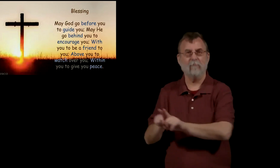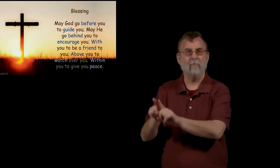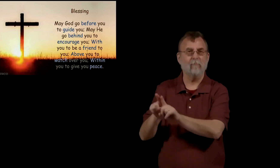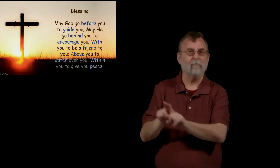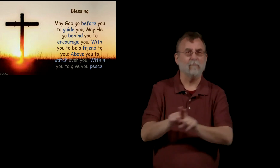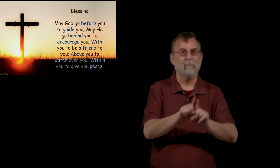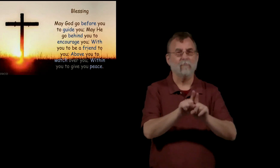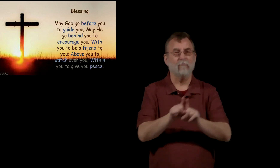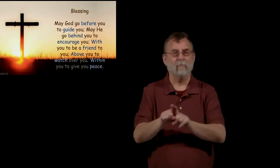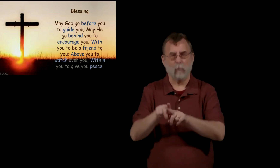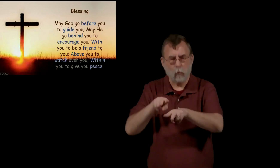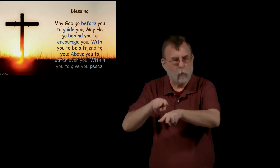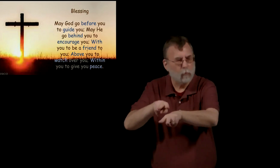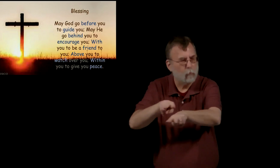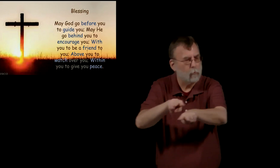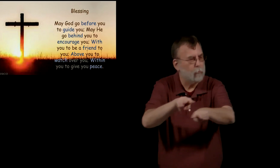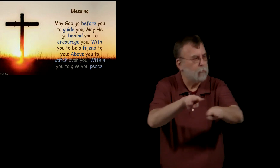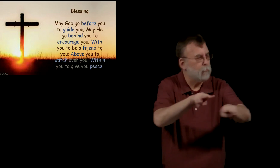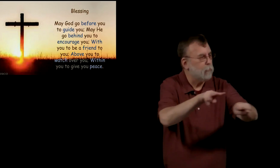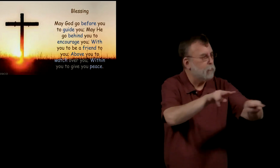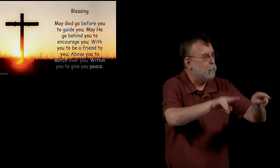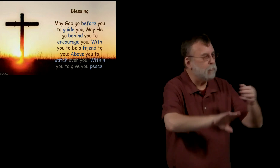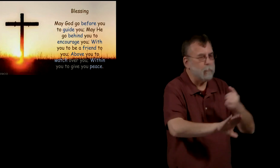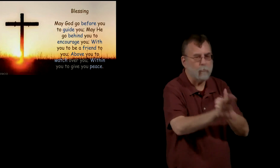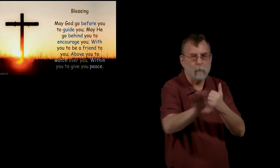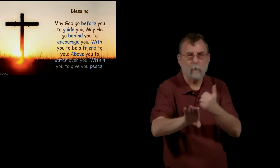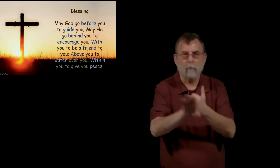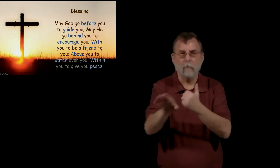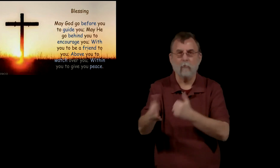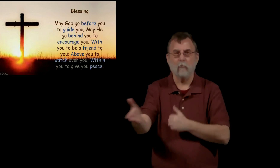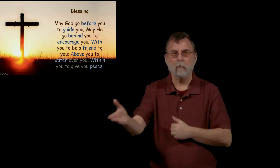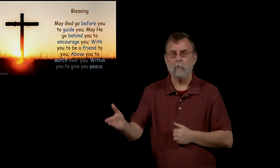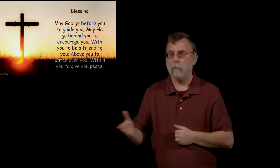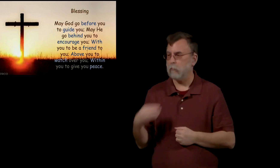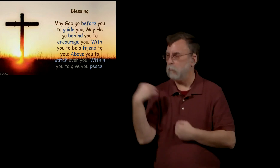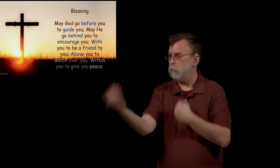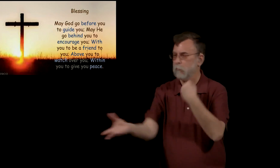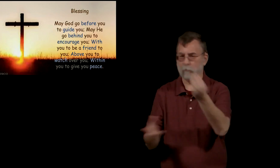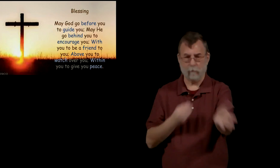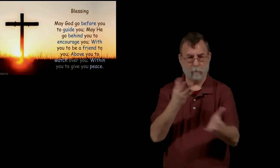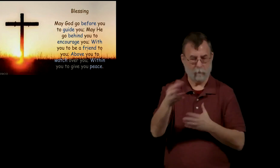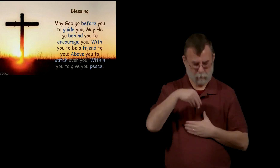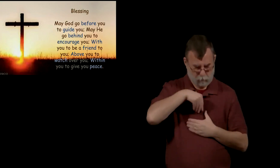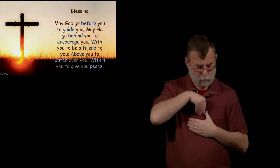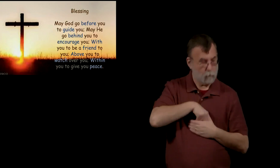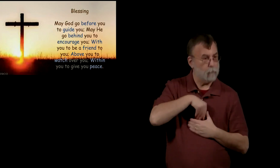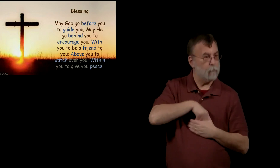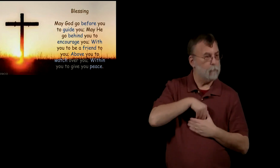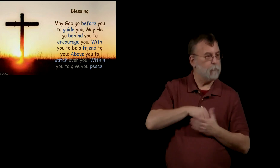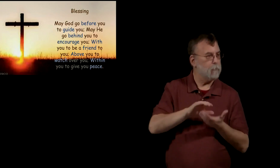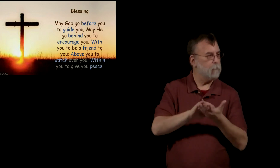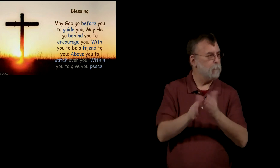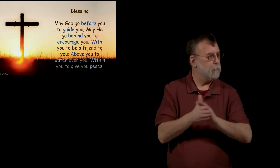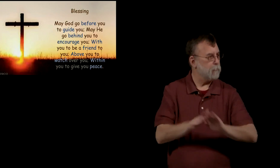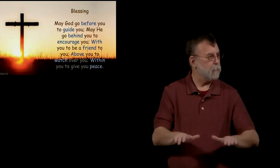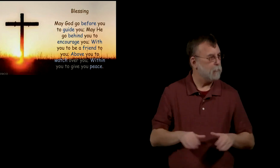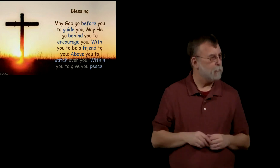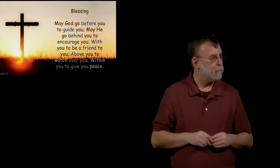friend to you, above you to watch over you, and within you to give you